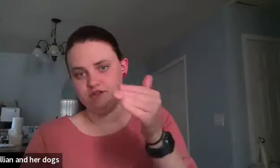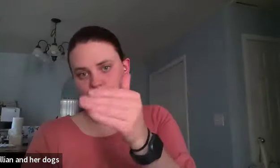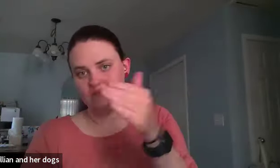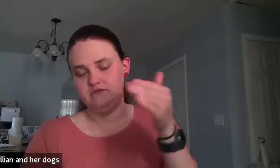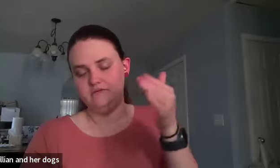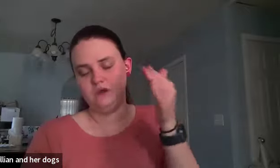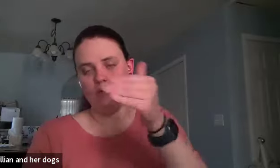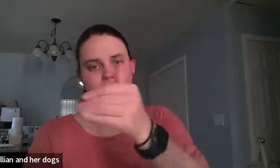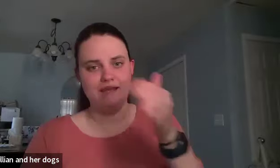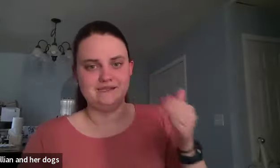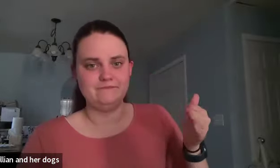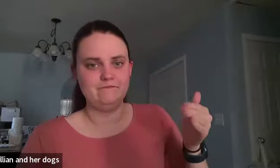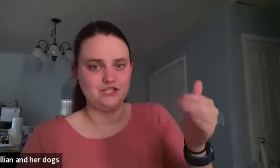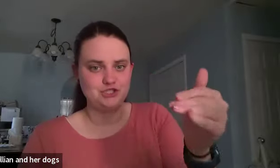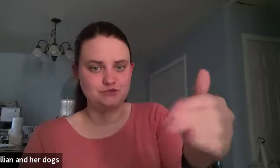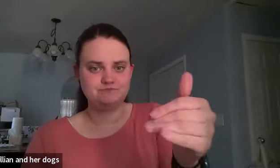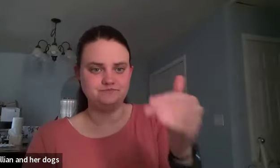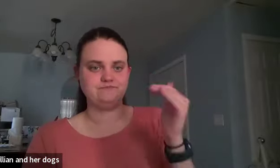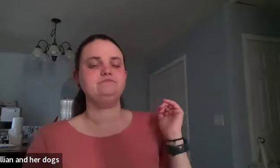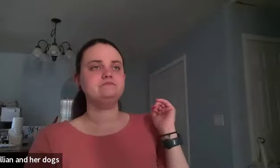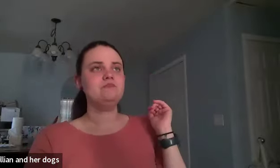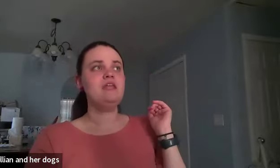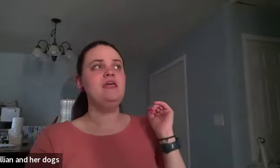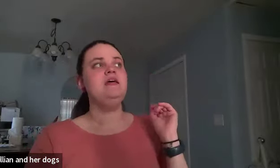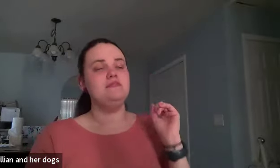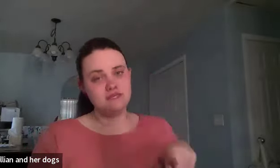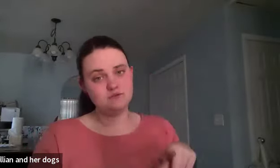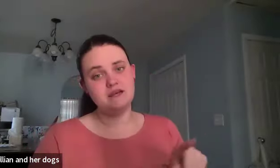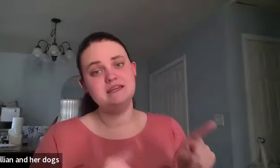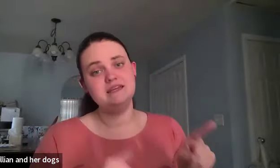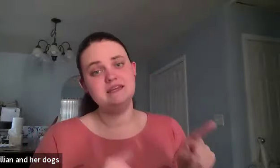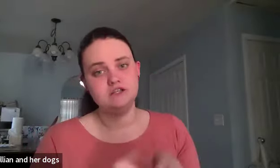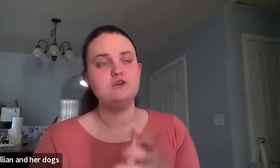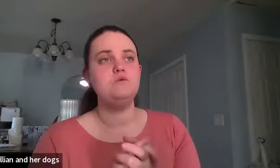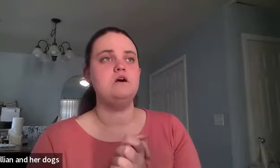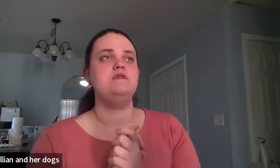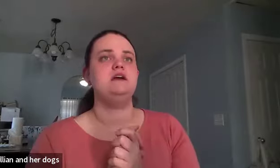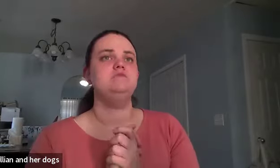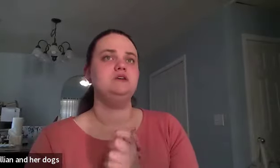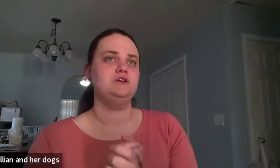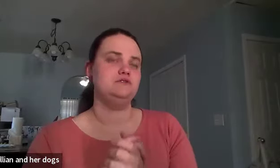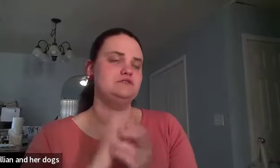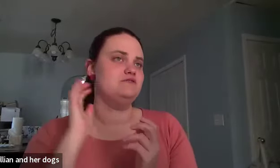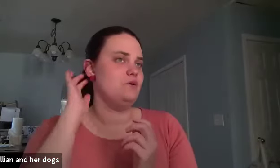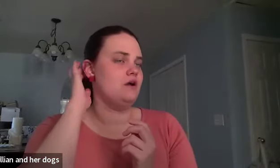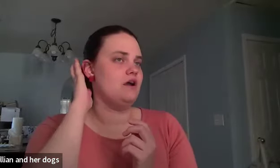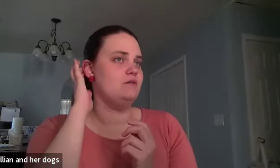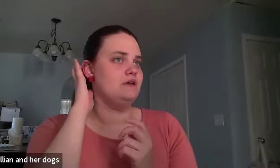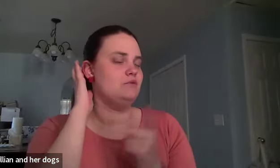with one hand. Fish. This one is also one that can be used for, and